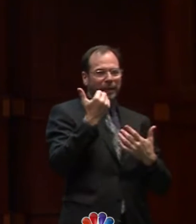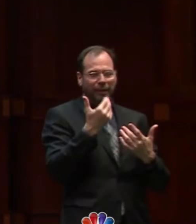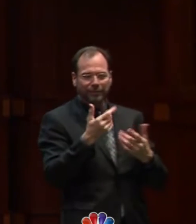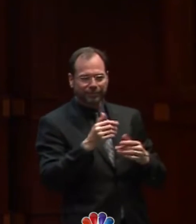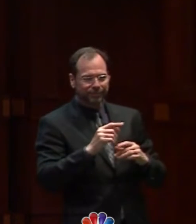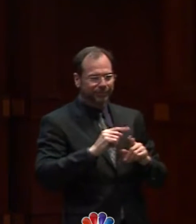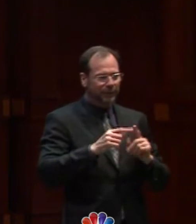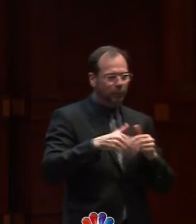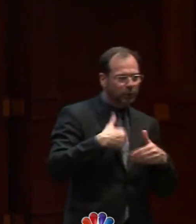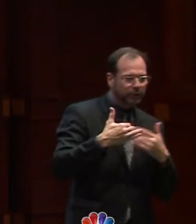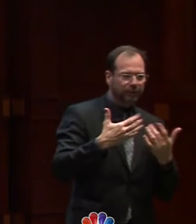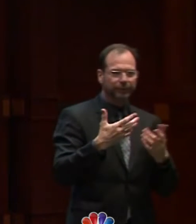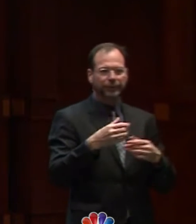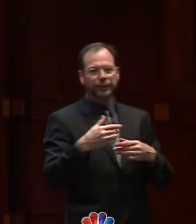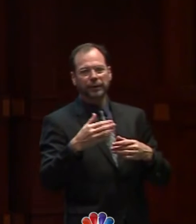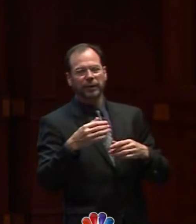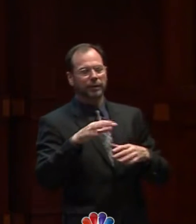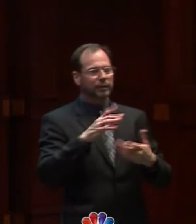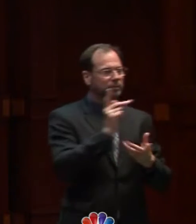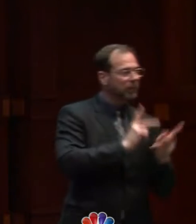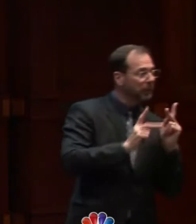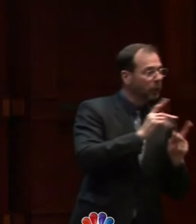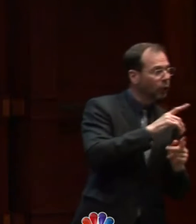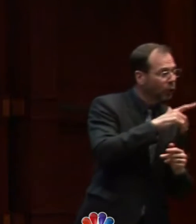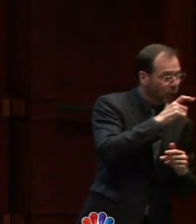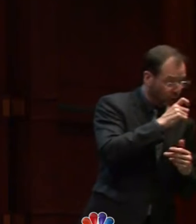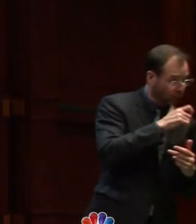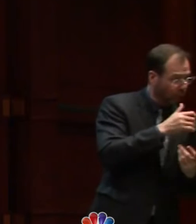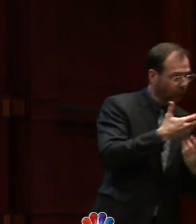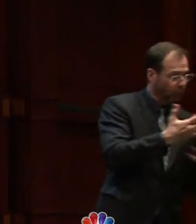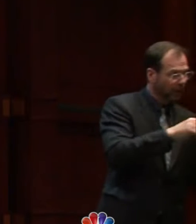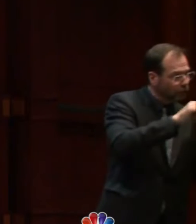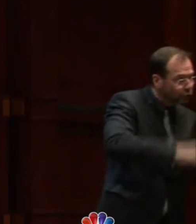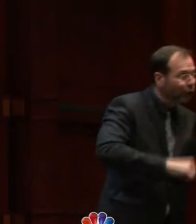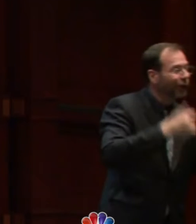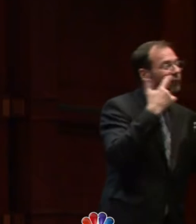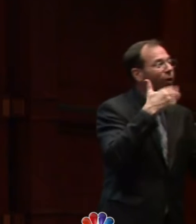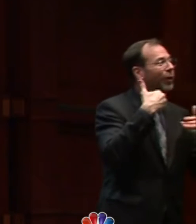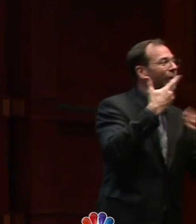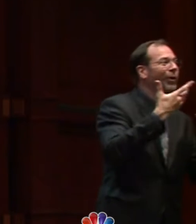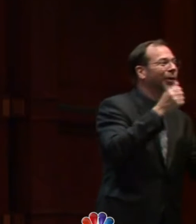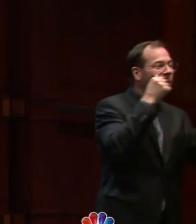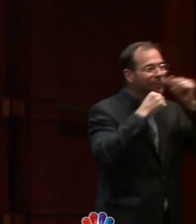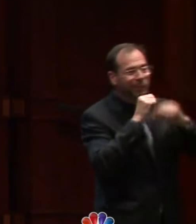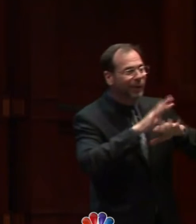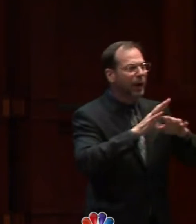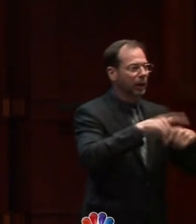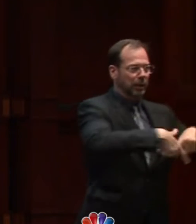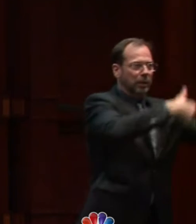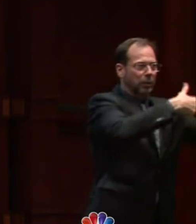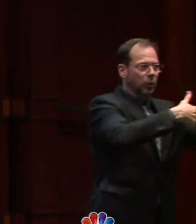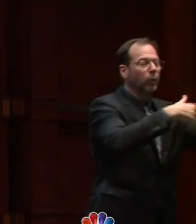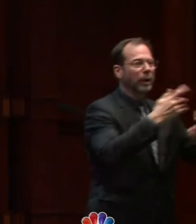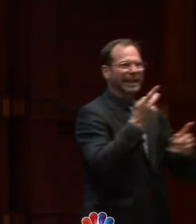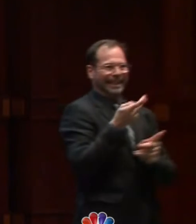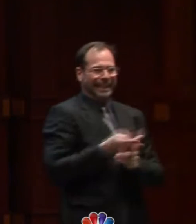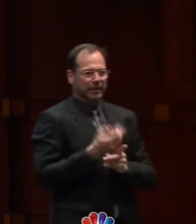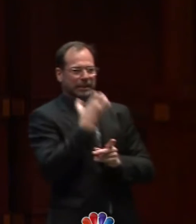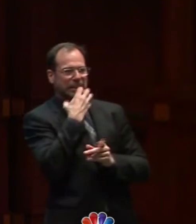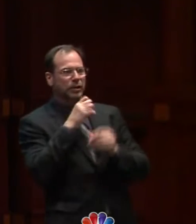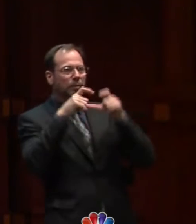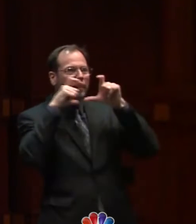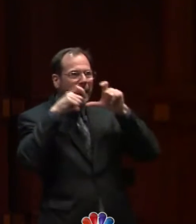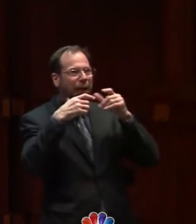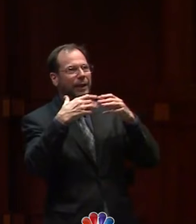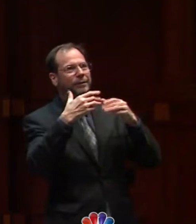procedures and the elective surgery, PPE is being preserved. But at the same time, you're generating very, very significant capacity. So once